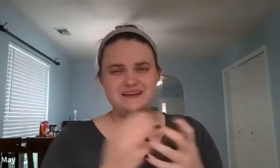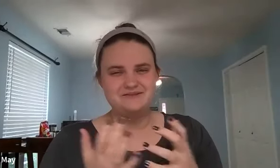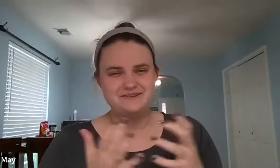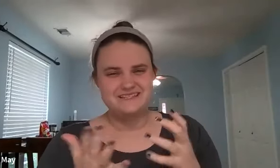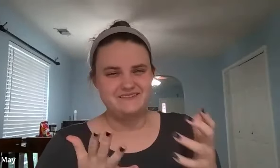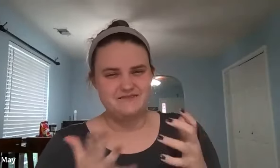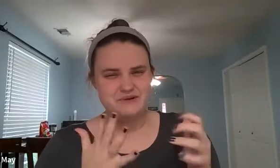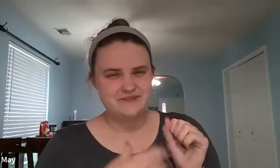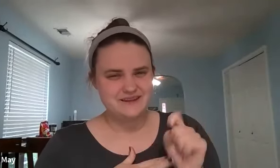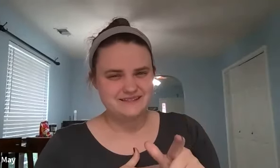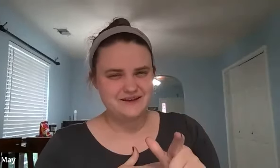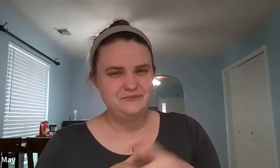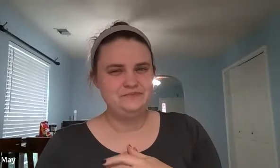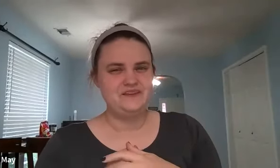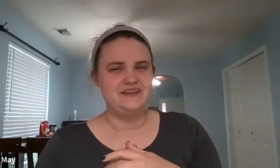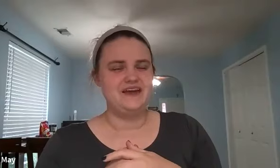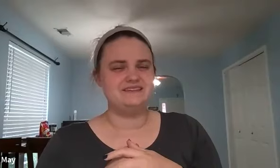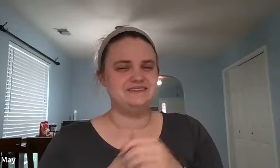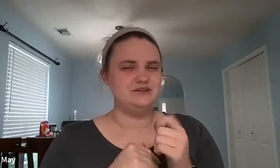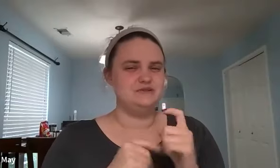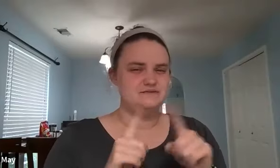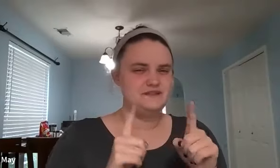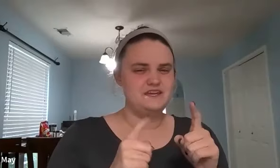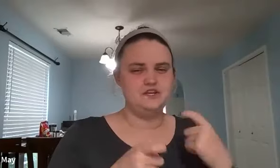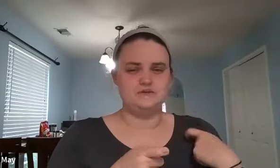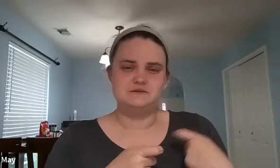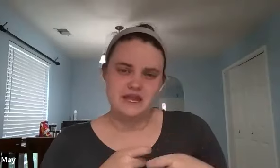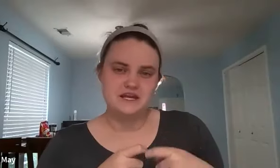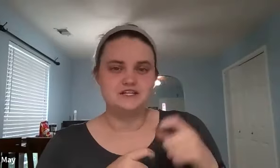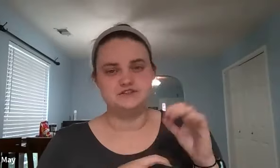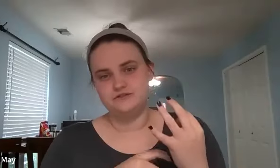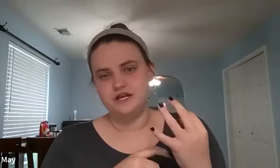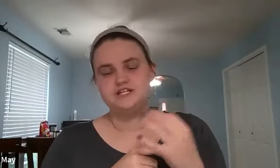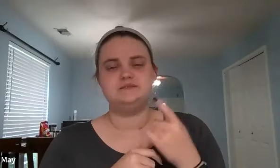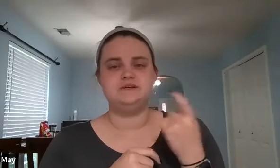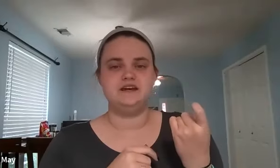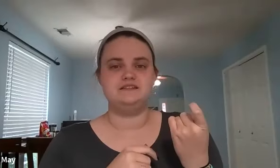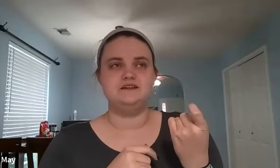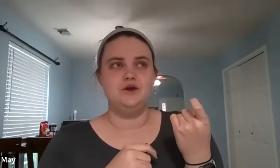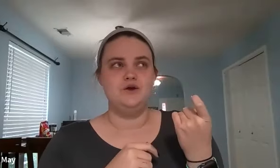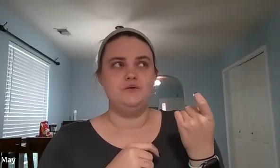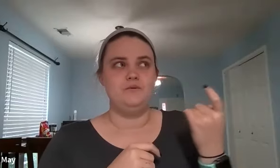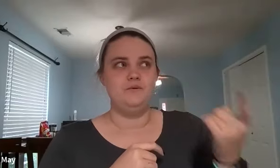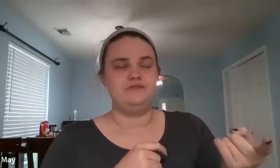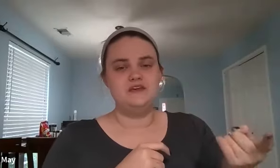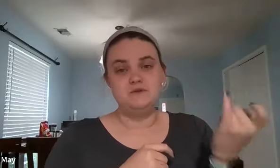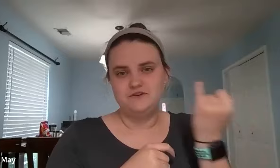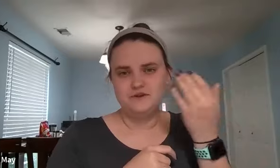kind of one of the things I love about with ASL. That's a little different than, Spanish or French, is because with them, if you forget